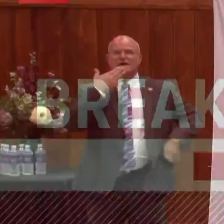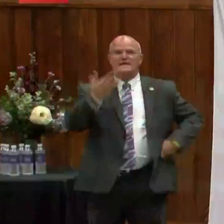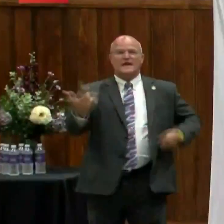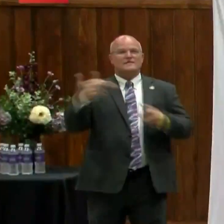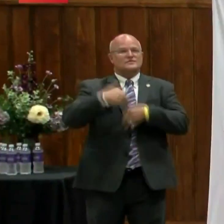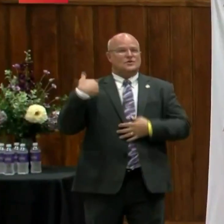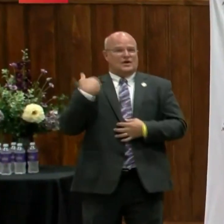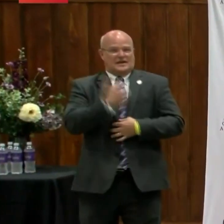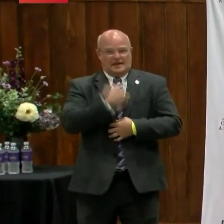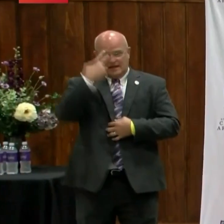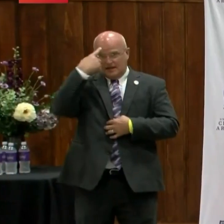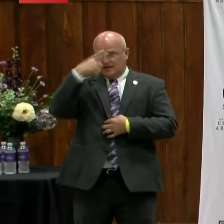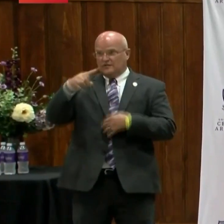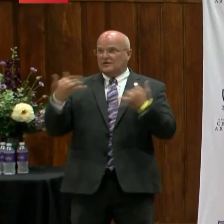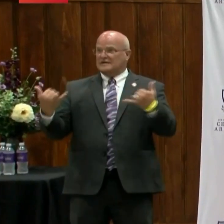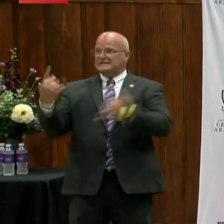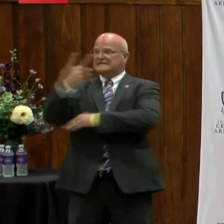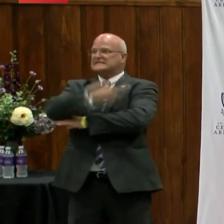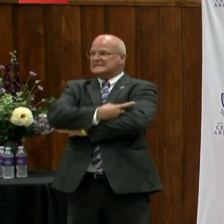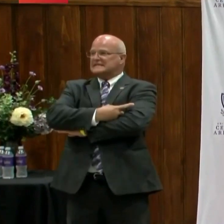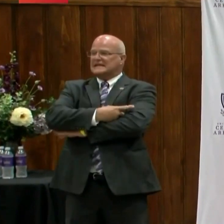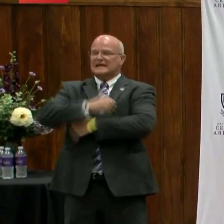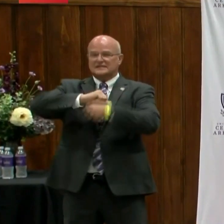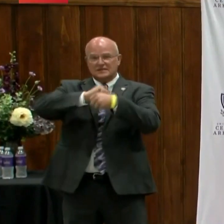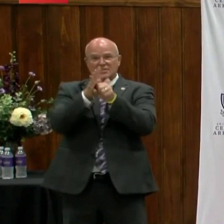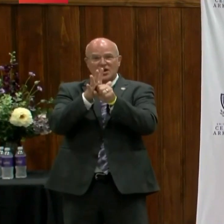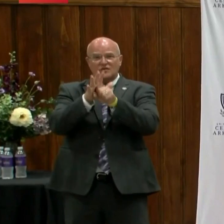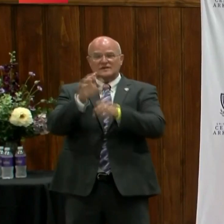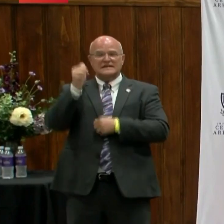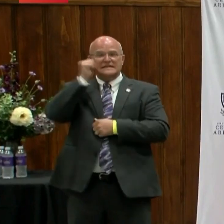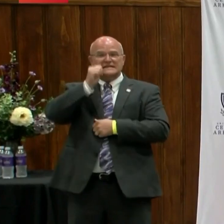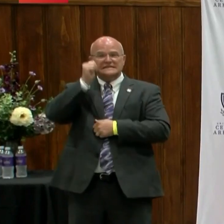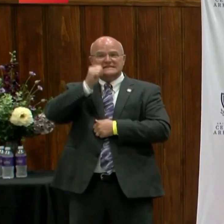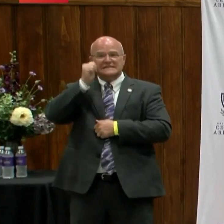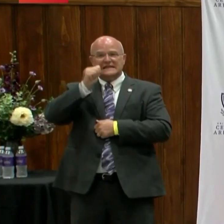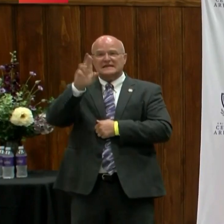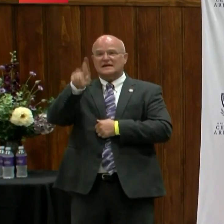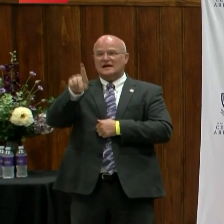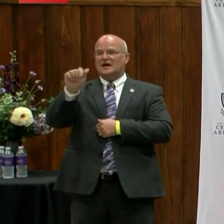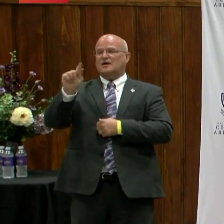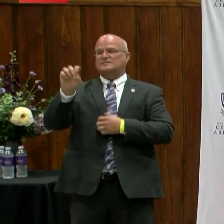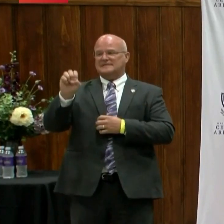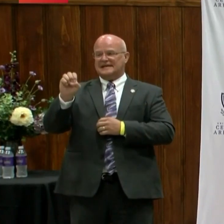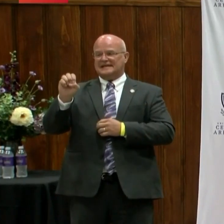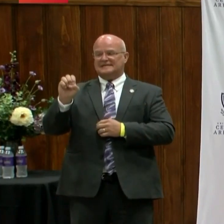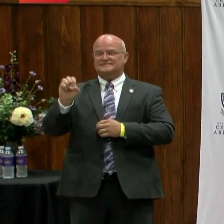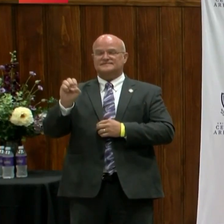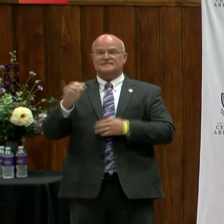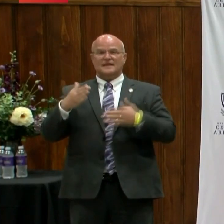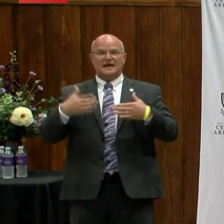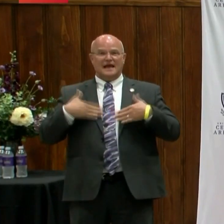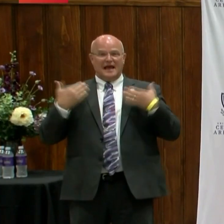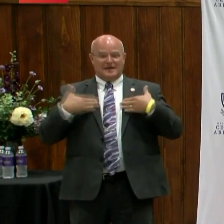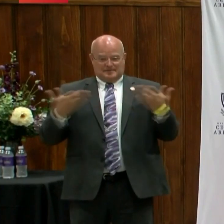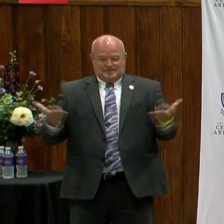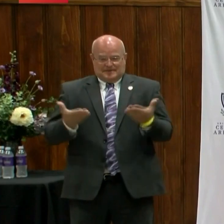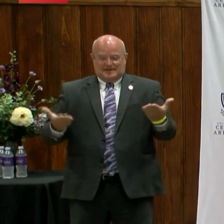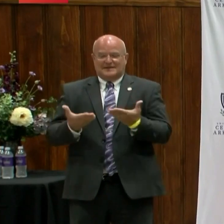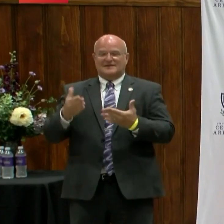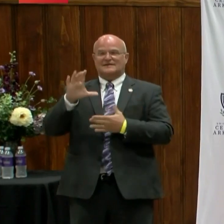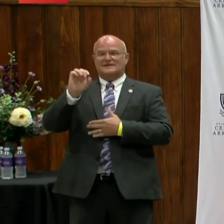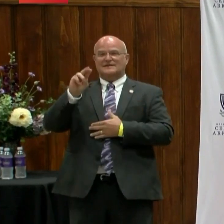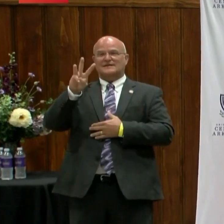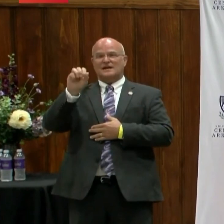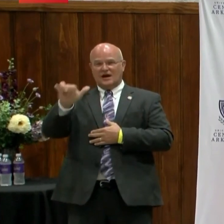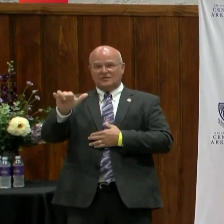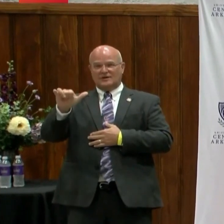Thank you for joining us for today's COVID Daily Update. And we're delighted to be in Conway, Faulkner